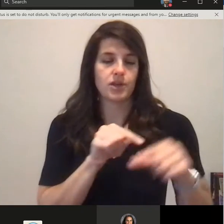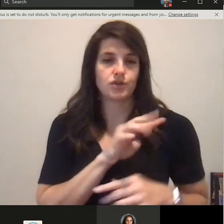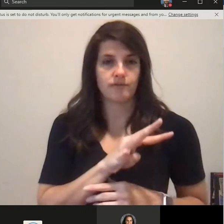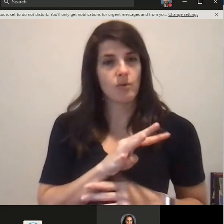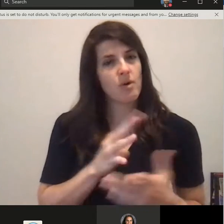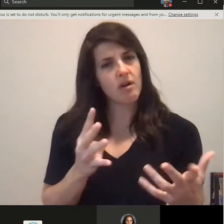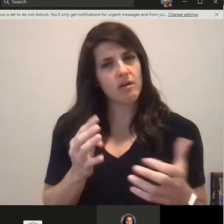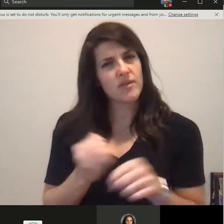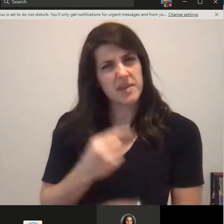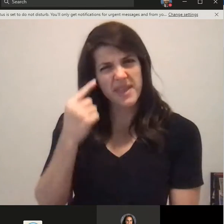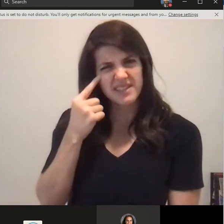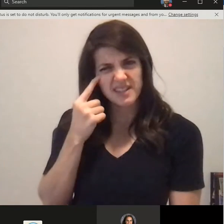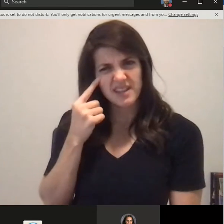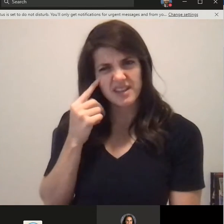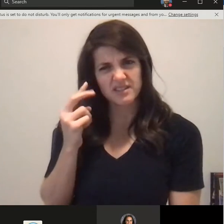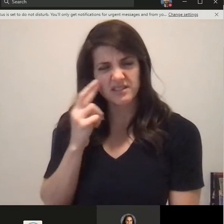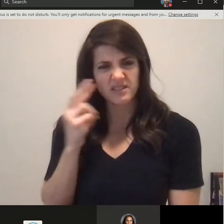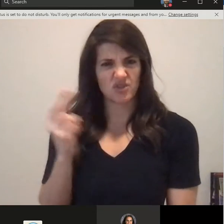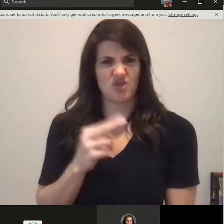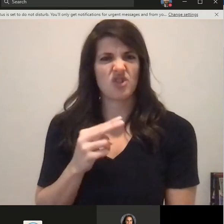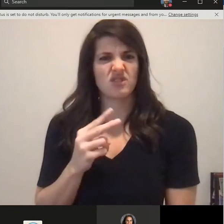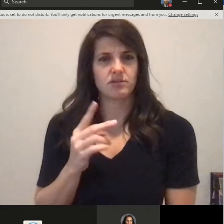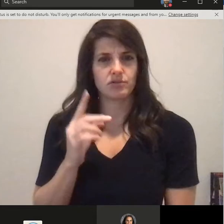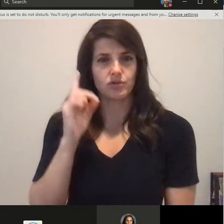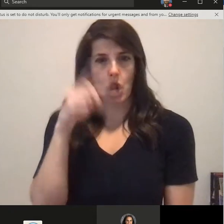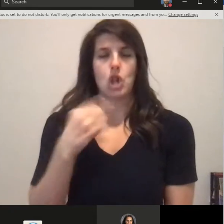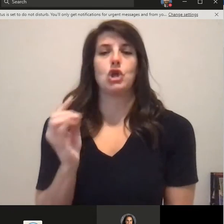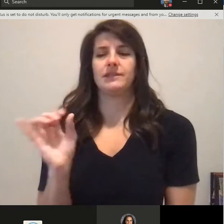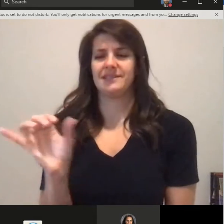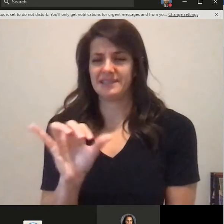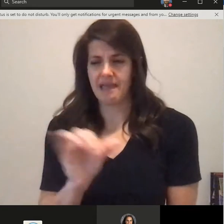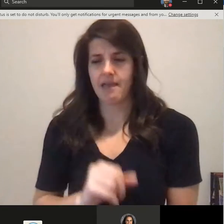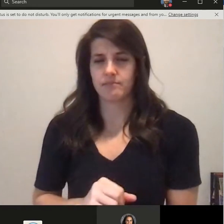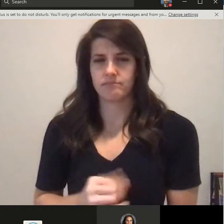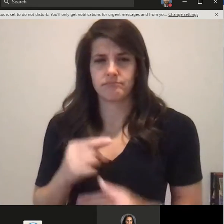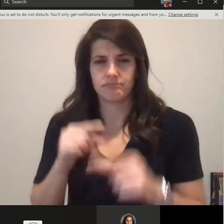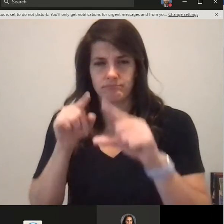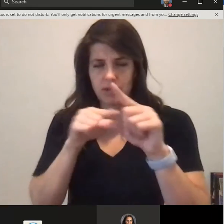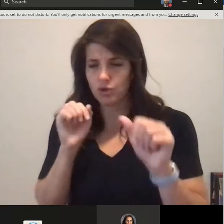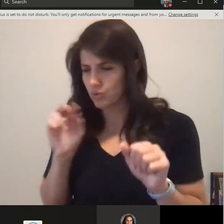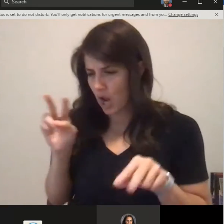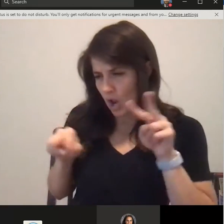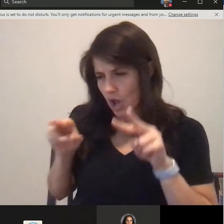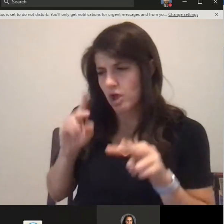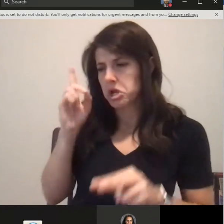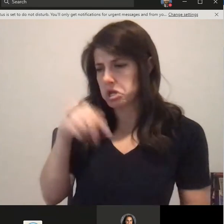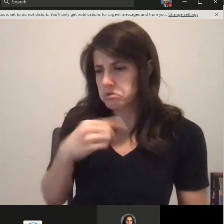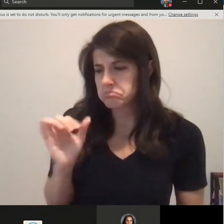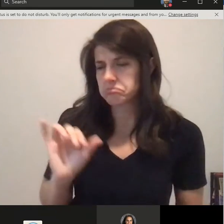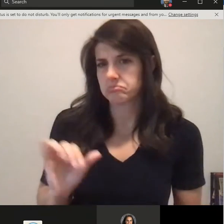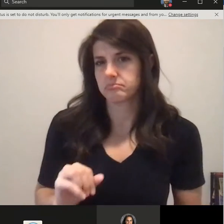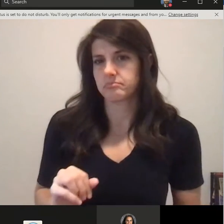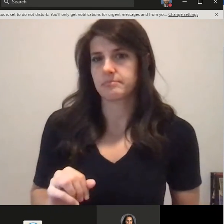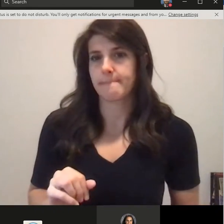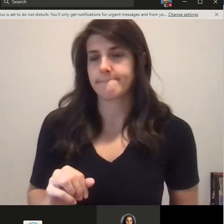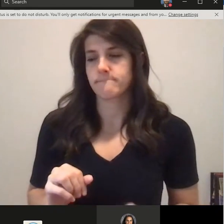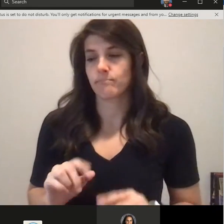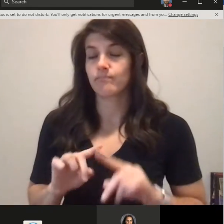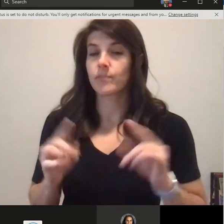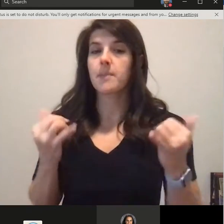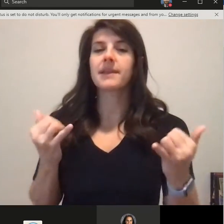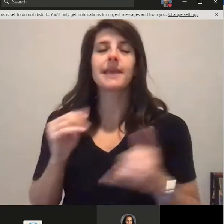them. They look about the same angle just by the eyeball test. But let's look at an example and use a